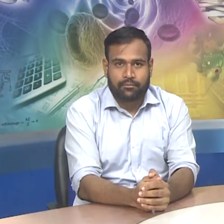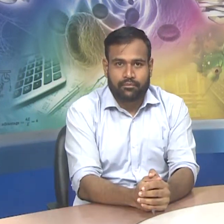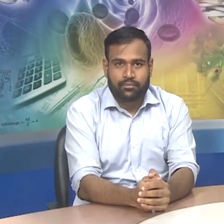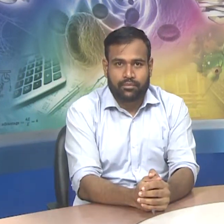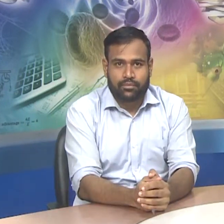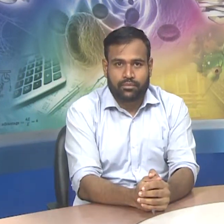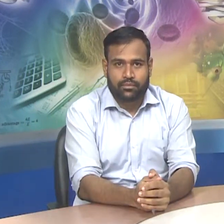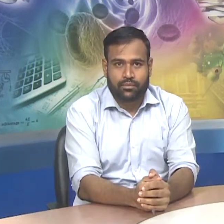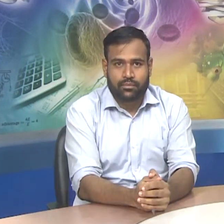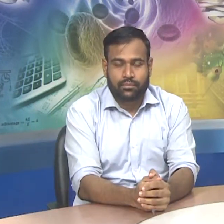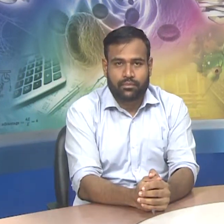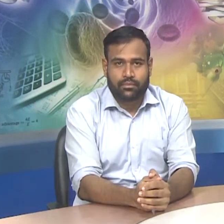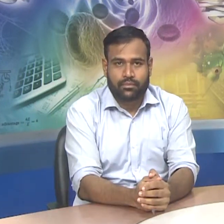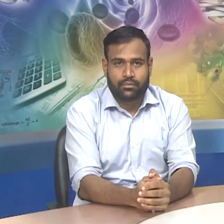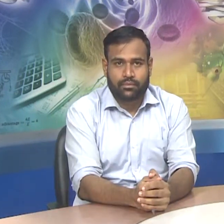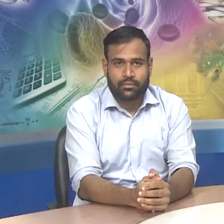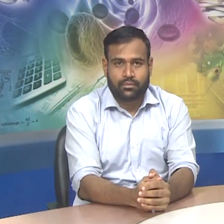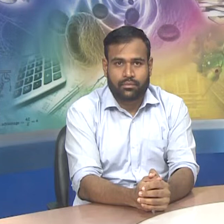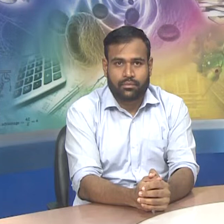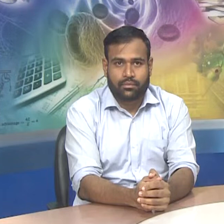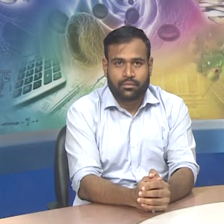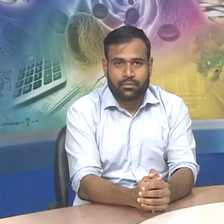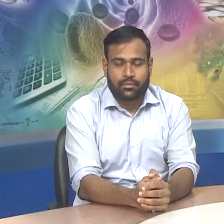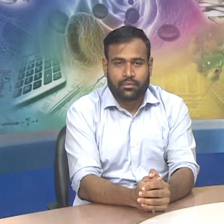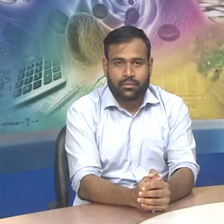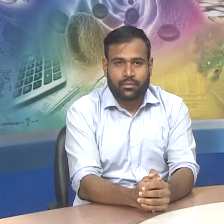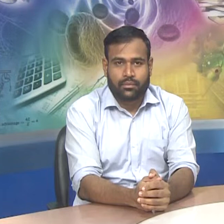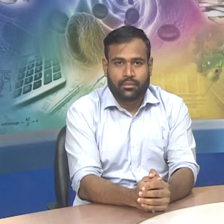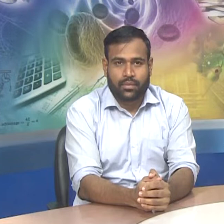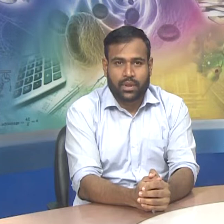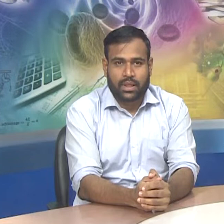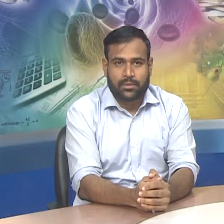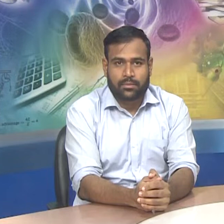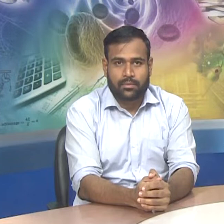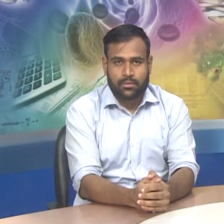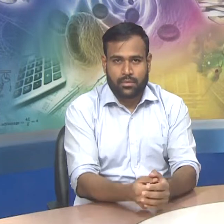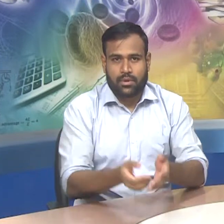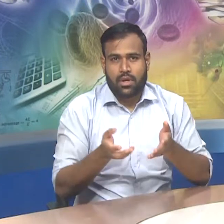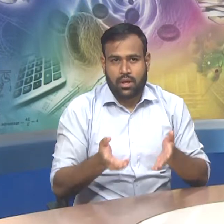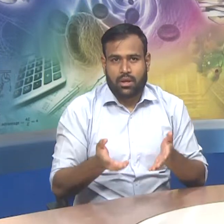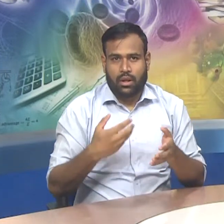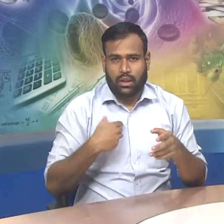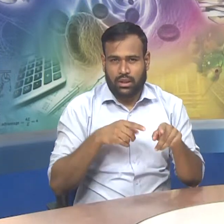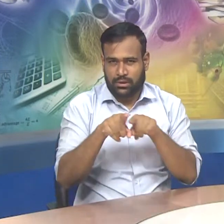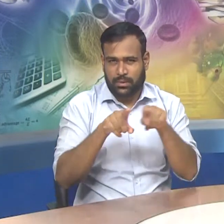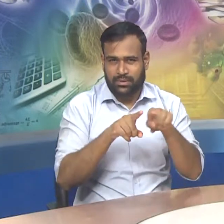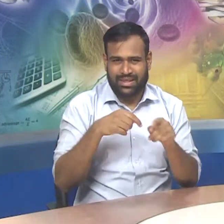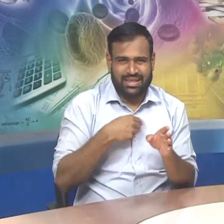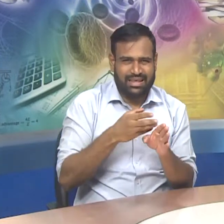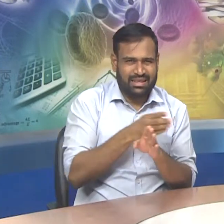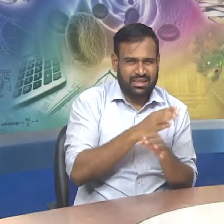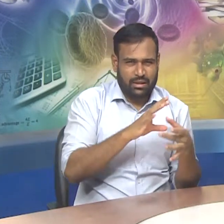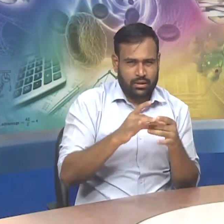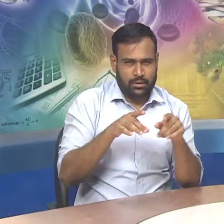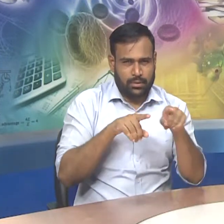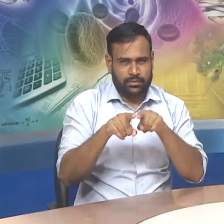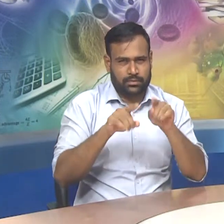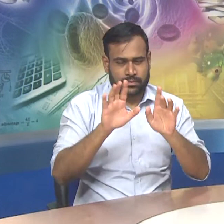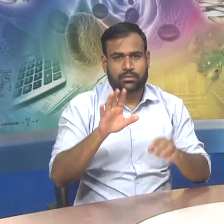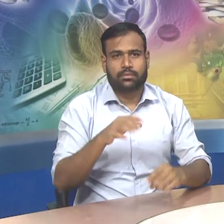legislative assembly, and that complete divided by 1000. Let us understand this with the